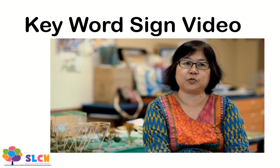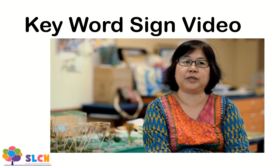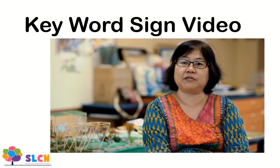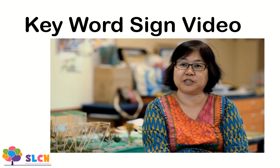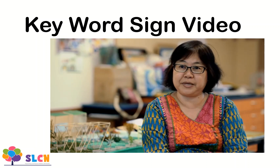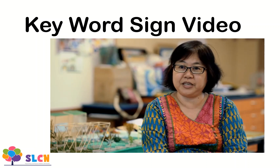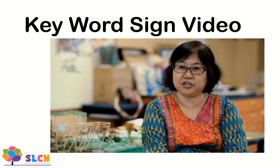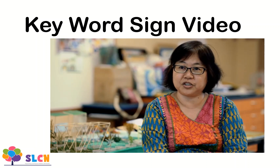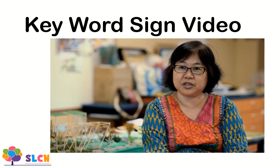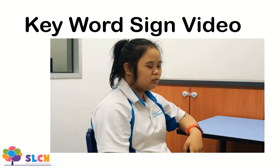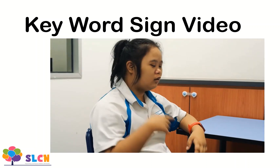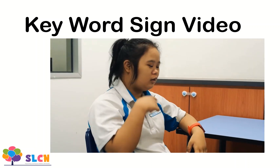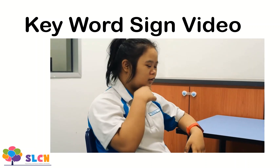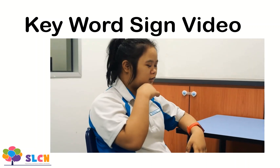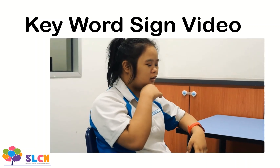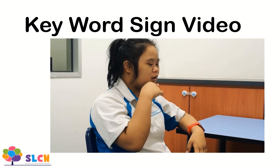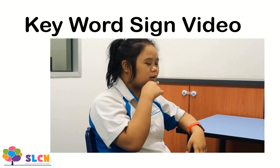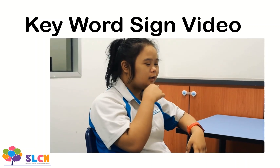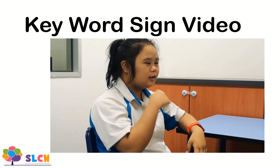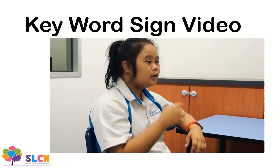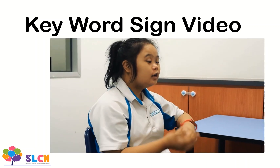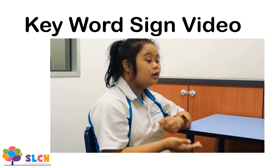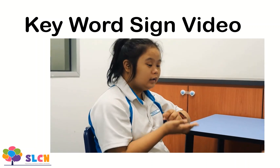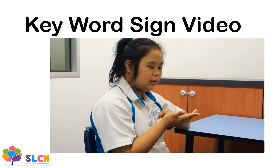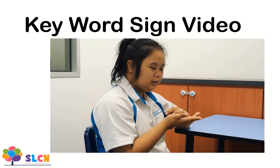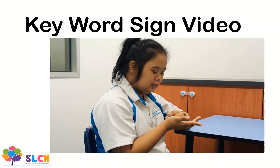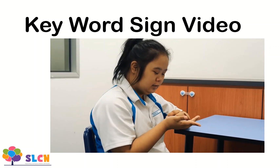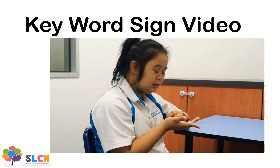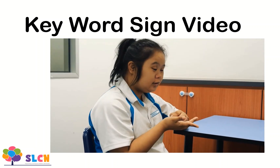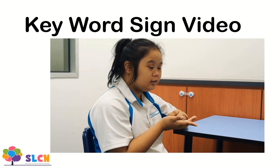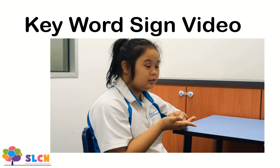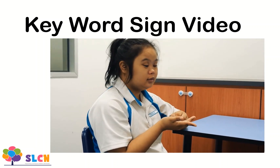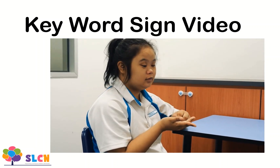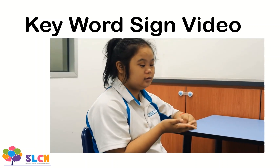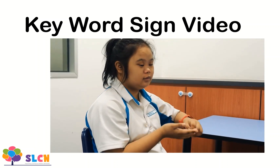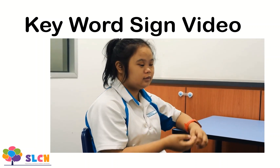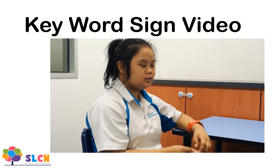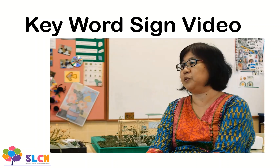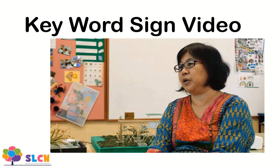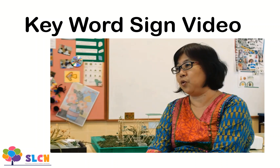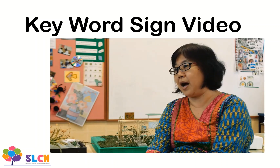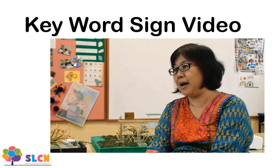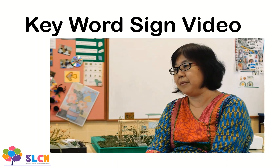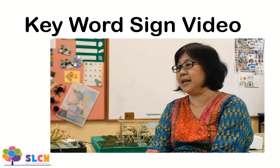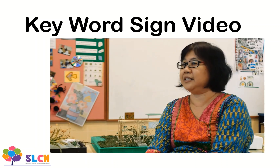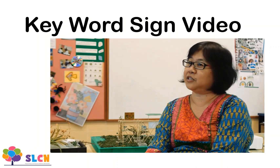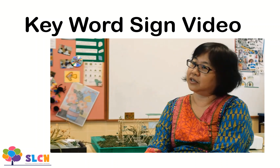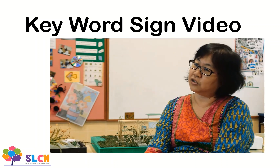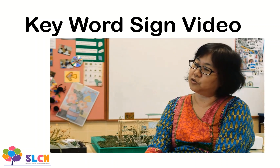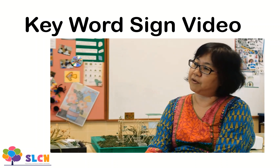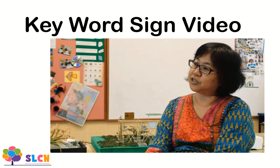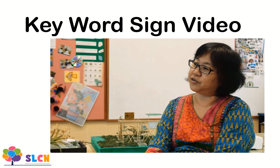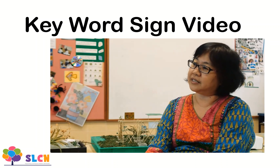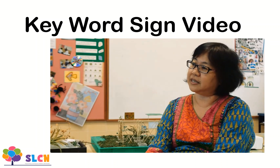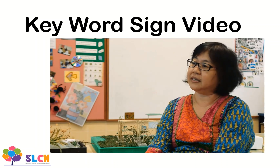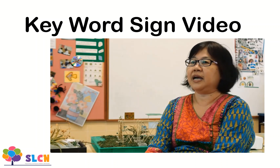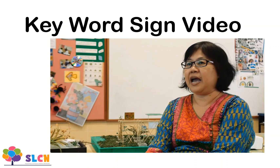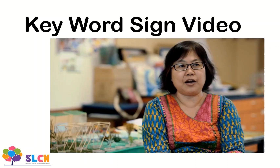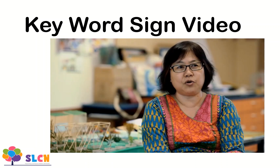without speech. They are able to communicate, so at least then their confidence level will go up, at least they are not so frustrated. And